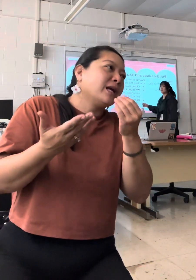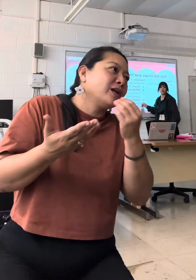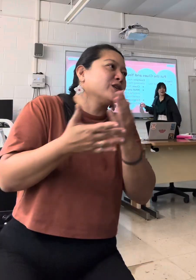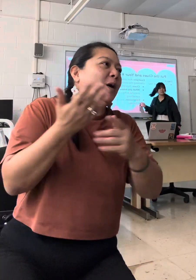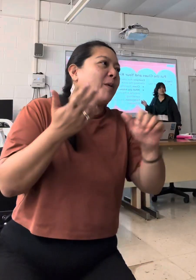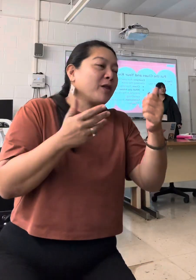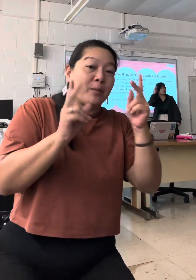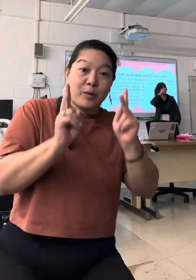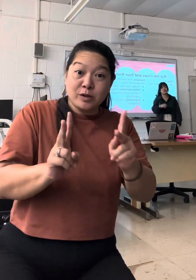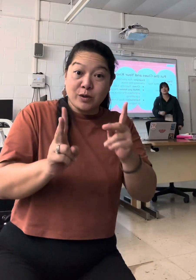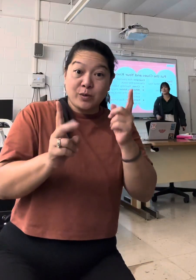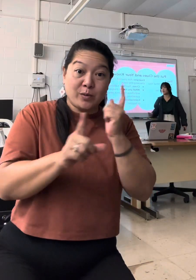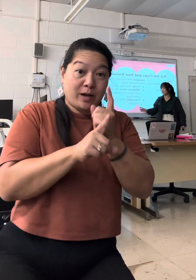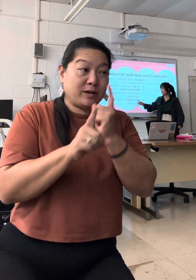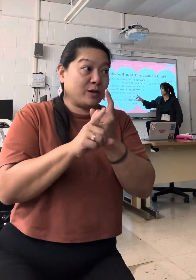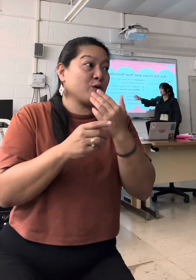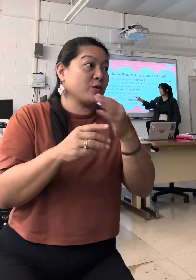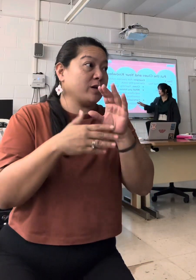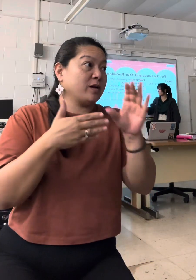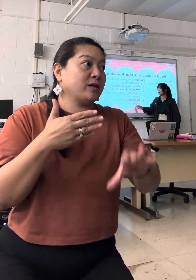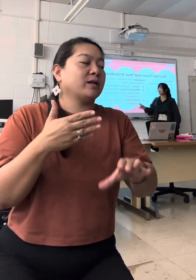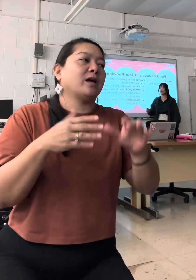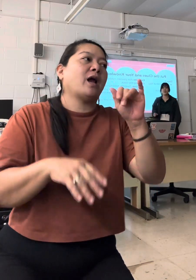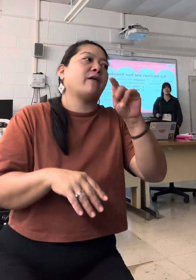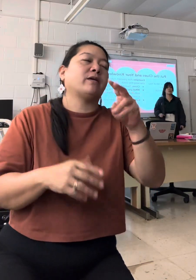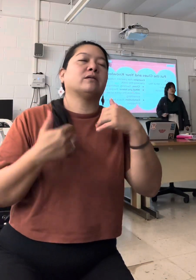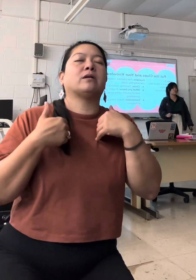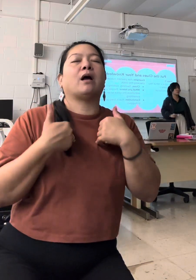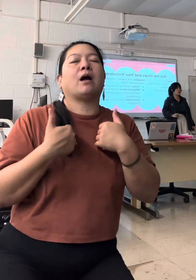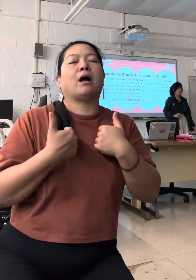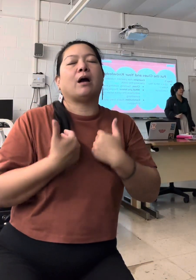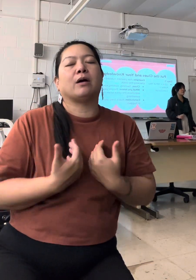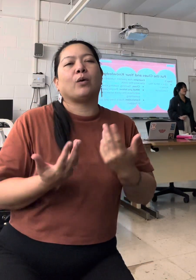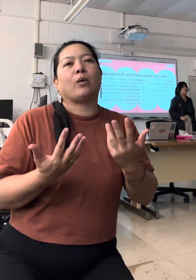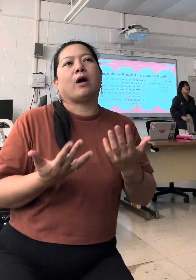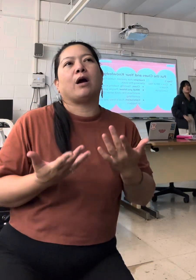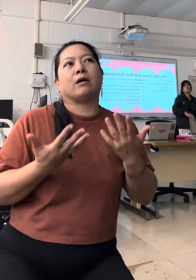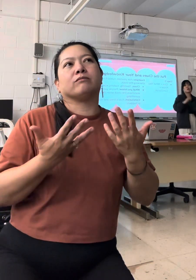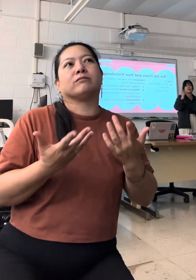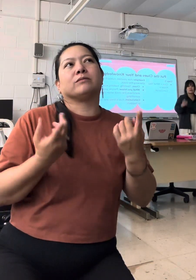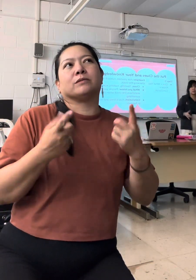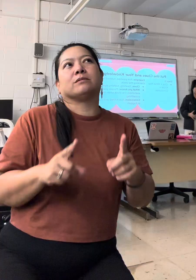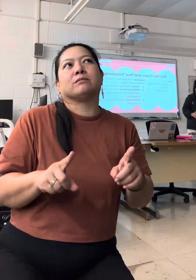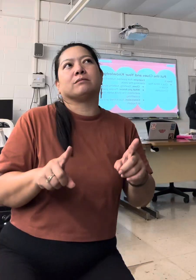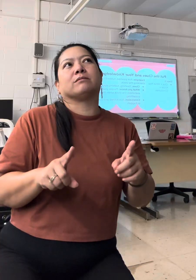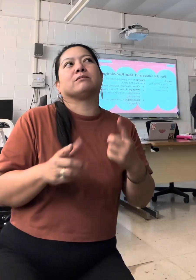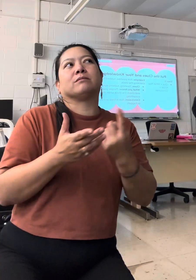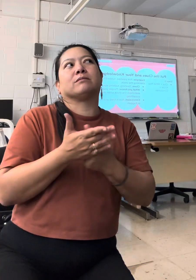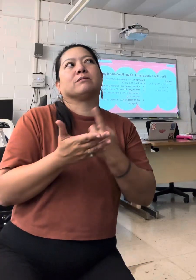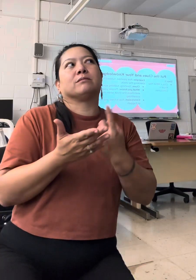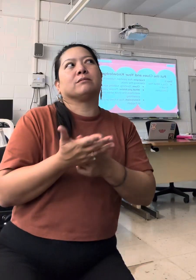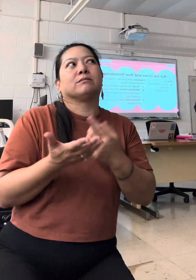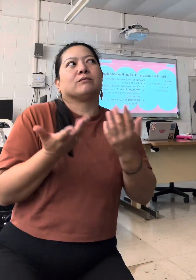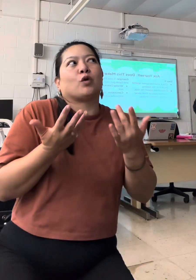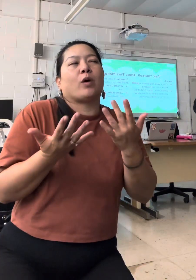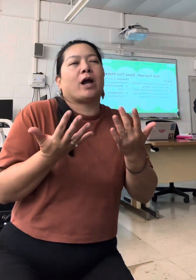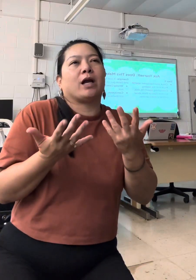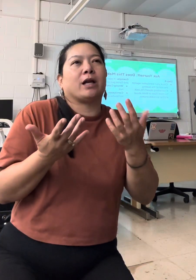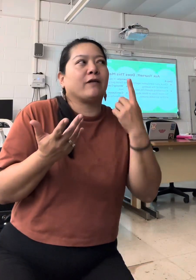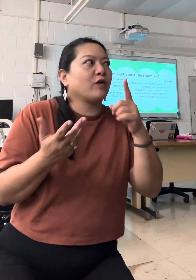a good guess. That's a good conclusion. Ava's tired and she's waiting for something to happen. Maybe she's waiting for class to end, right?